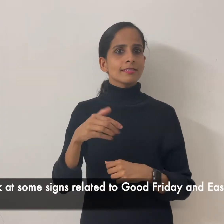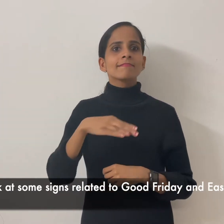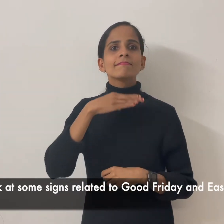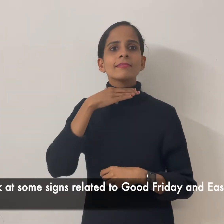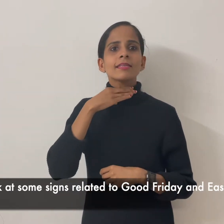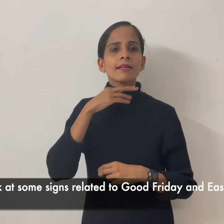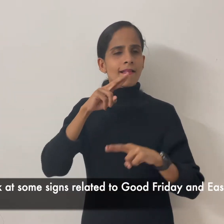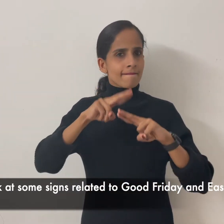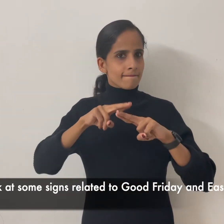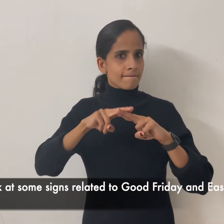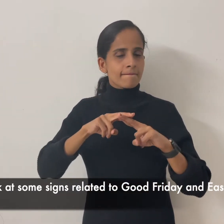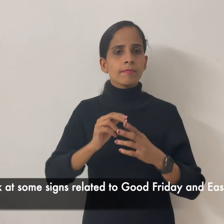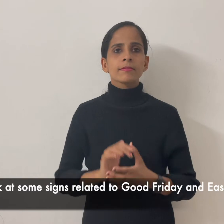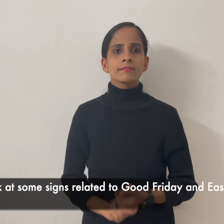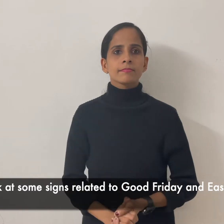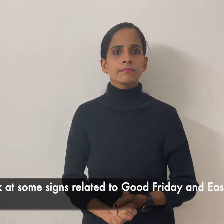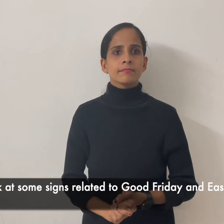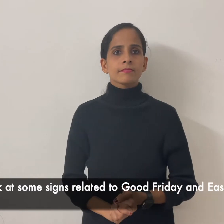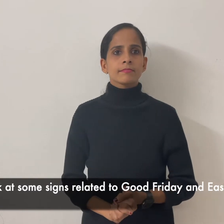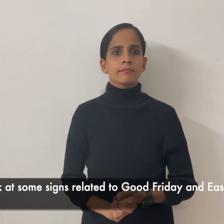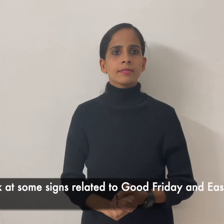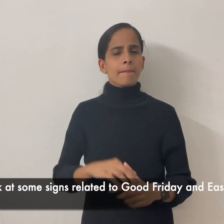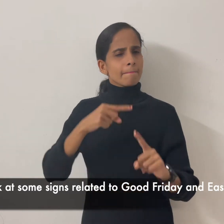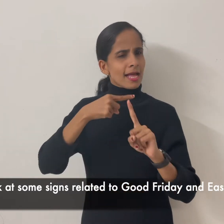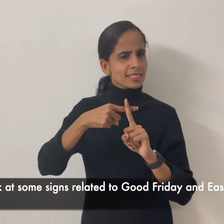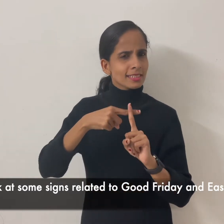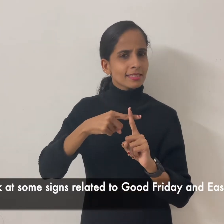and Easter.